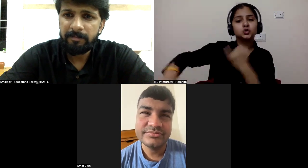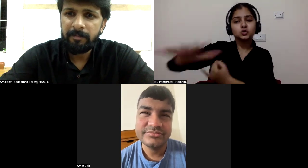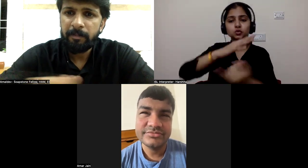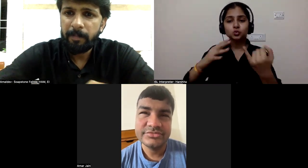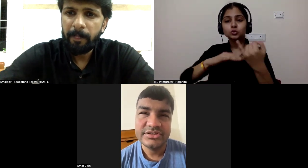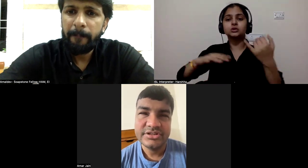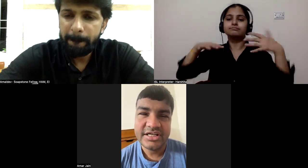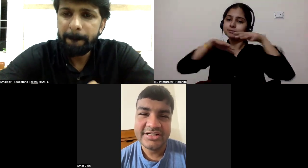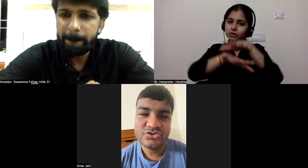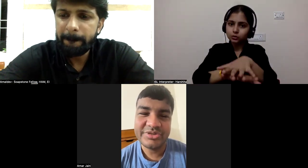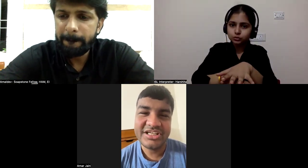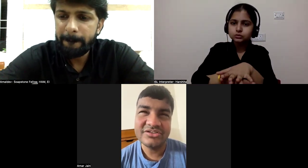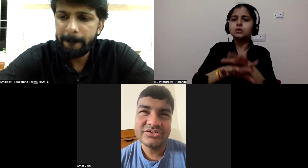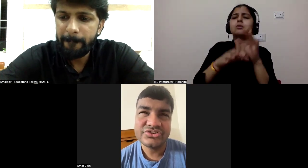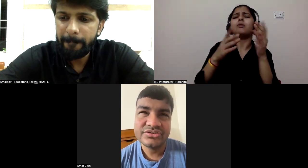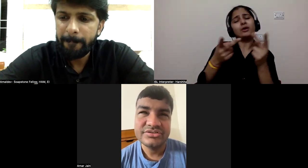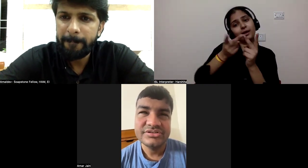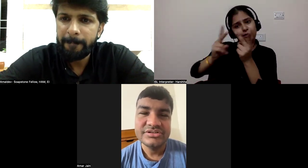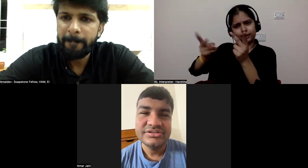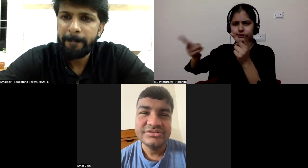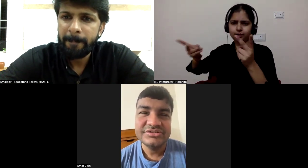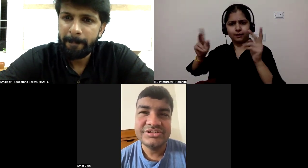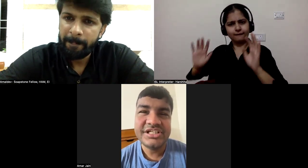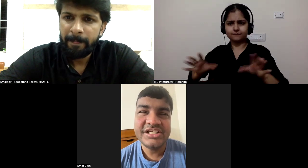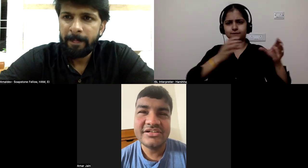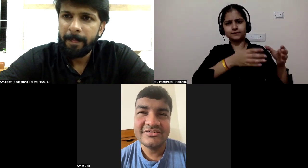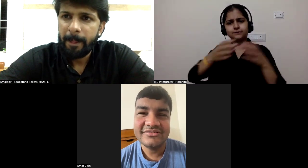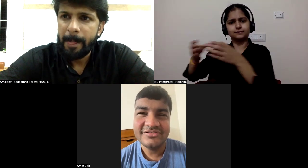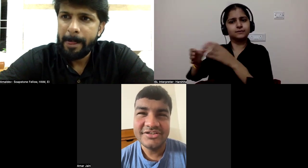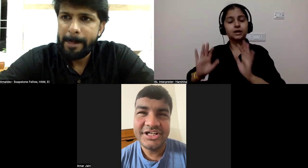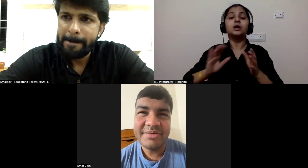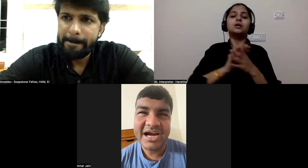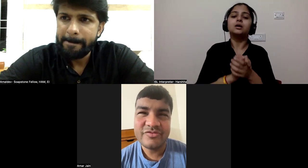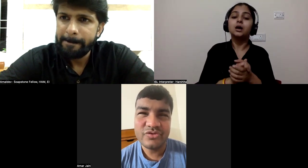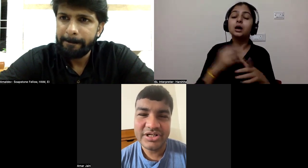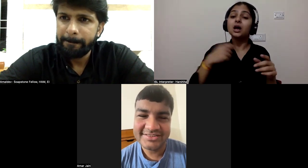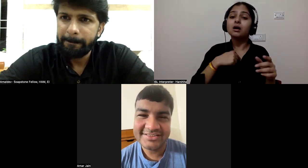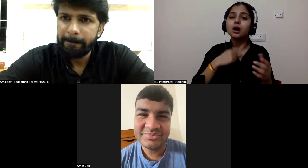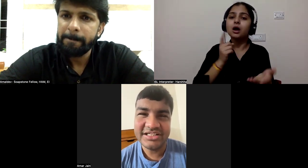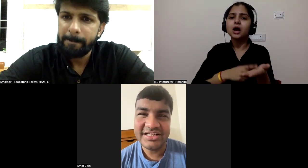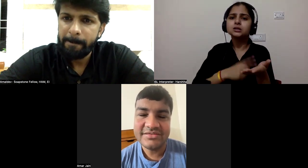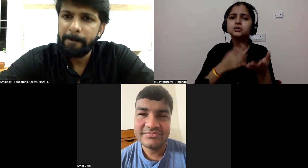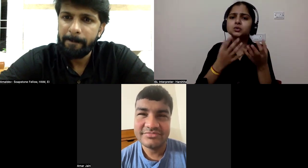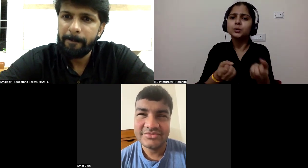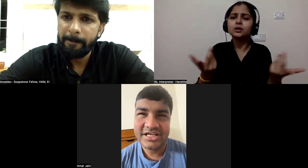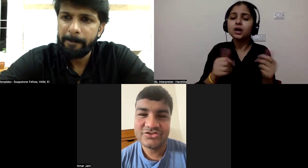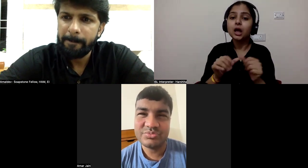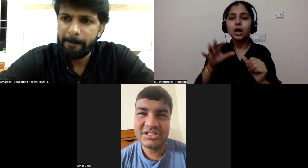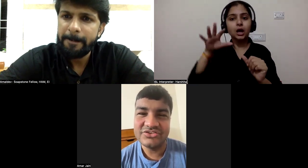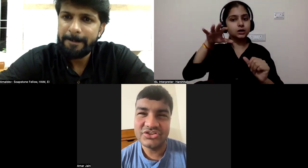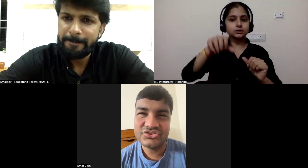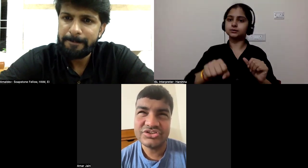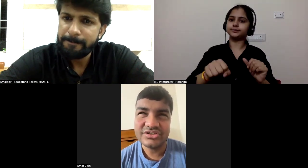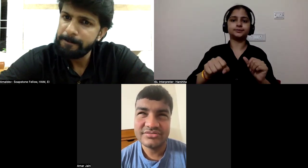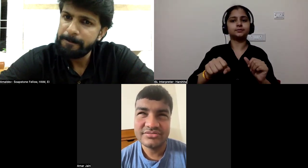inclusion, and so many others, the demand for accessibility has to